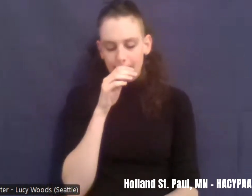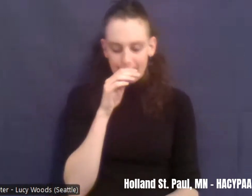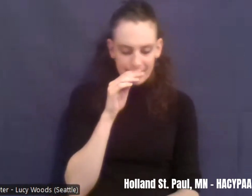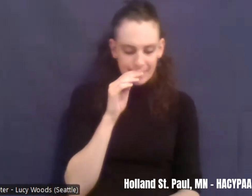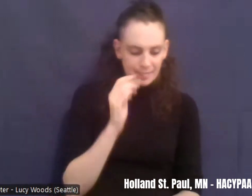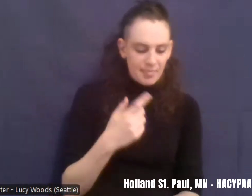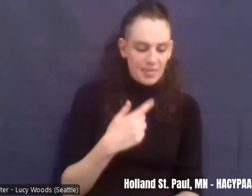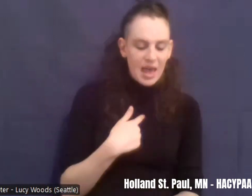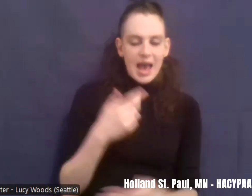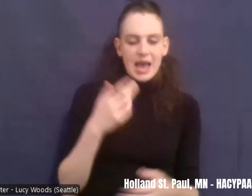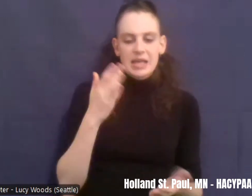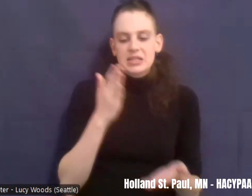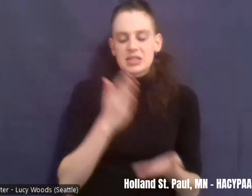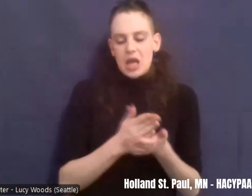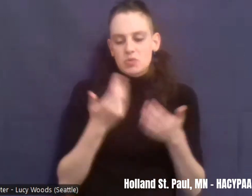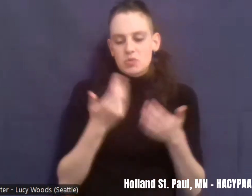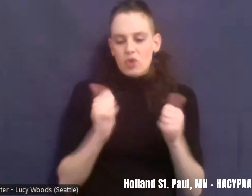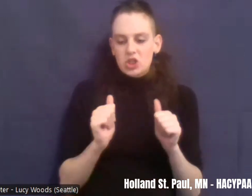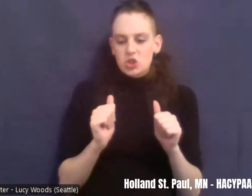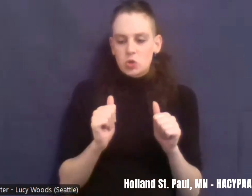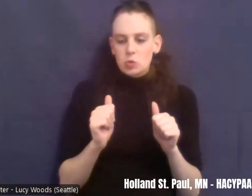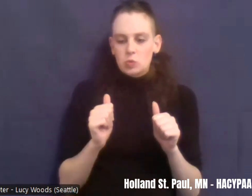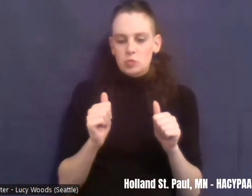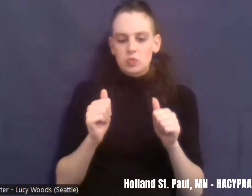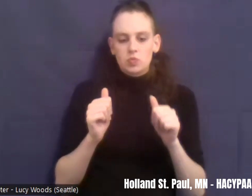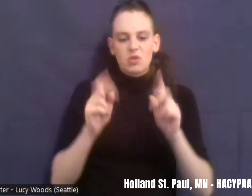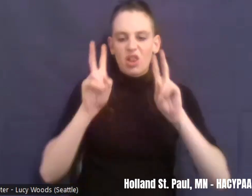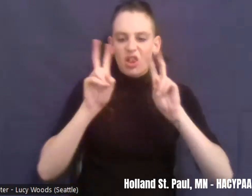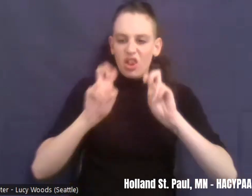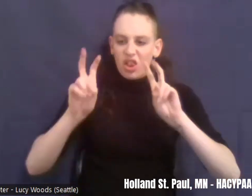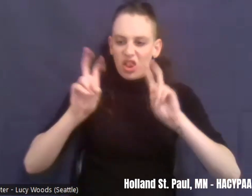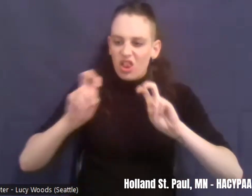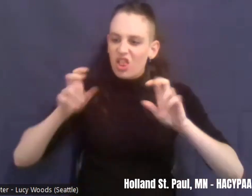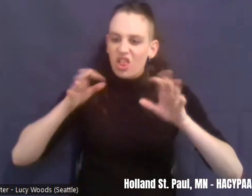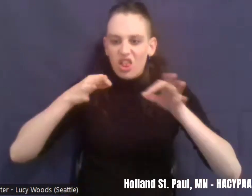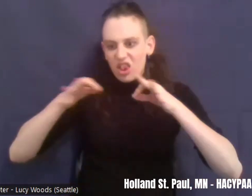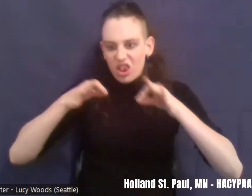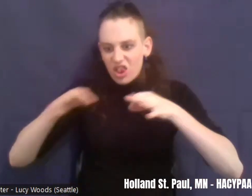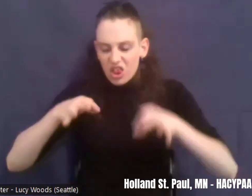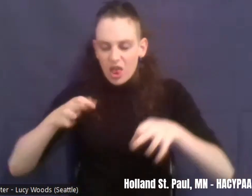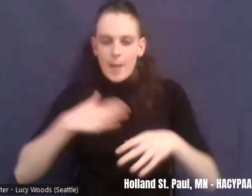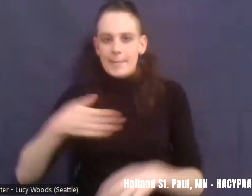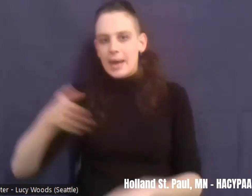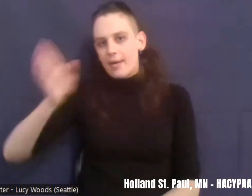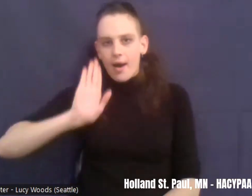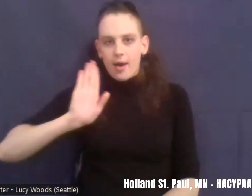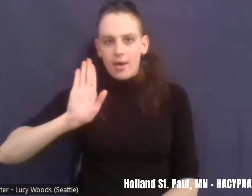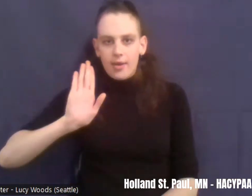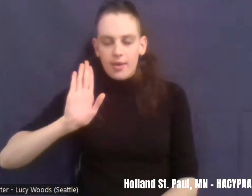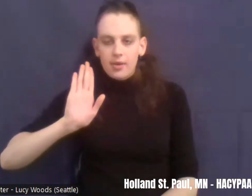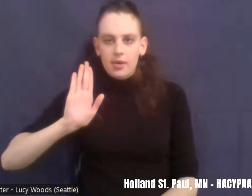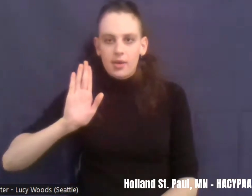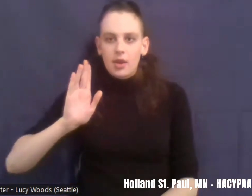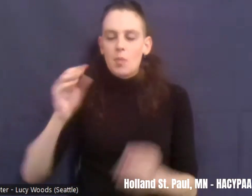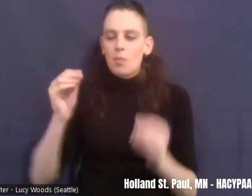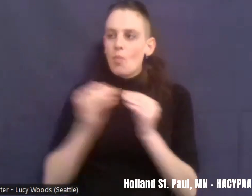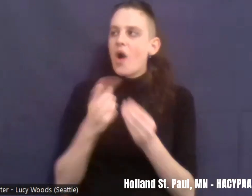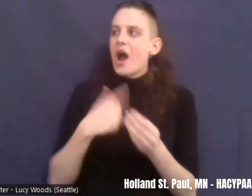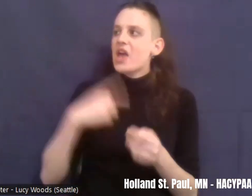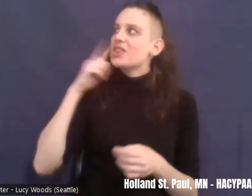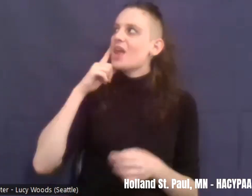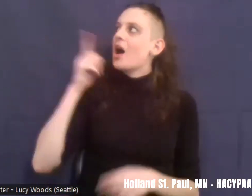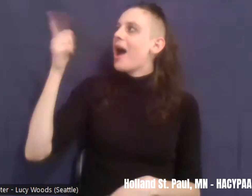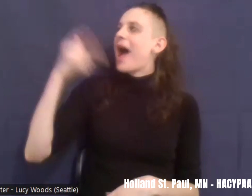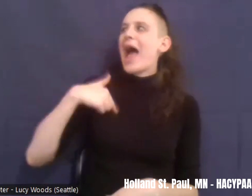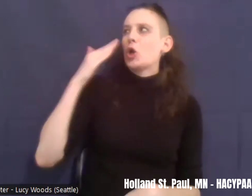in a box. So like, because the more I like tried to define who I thought like my God was the less I